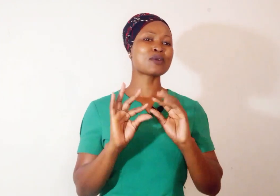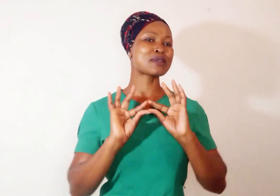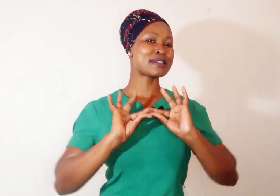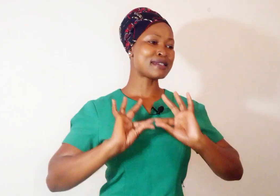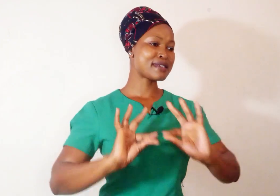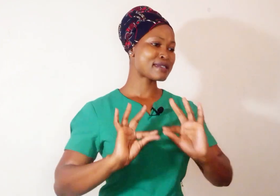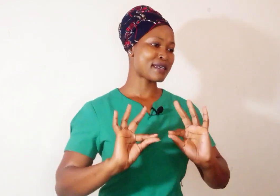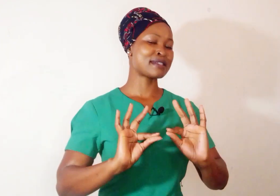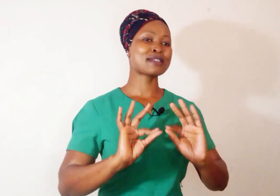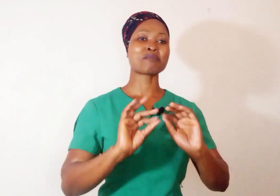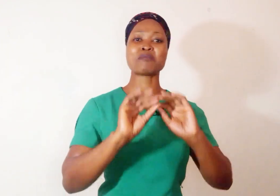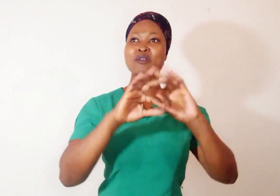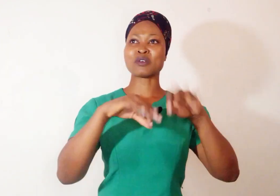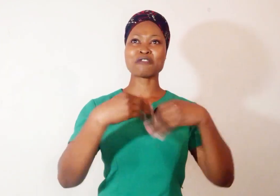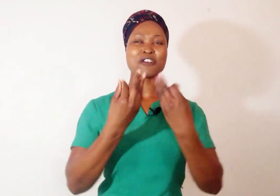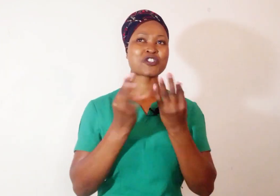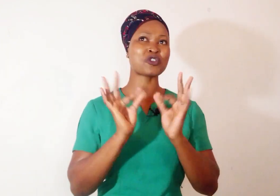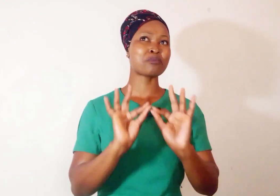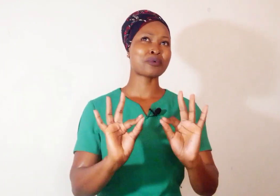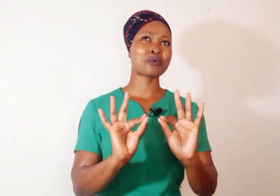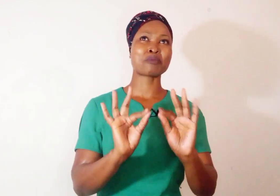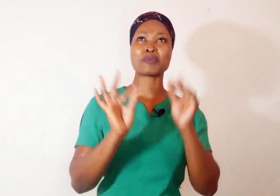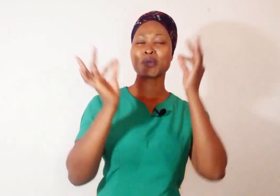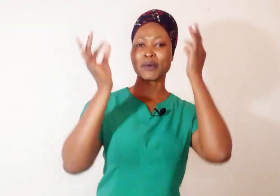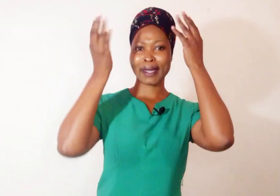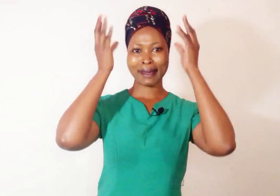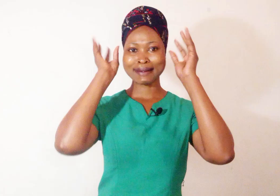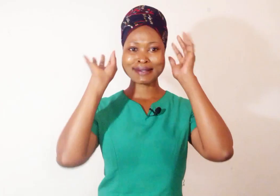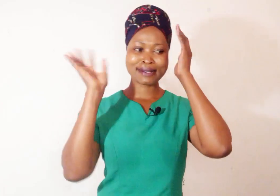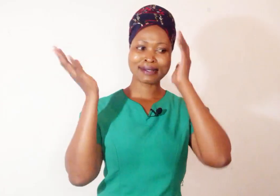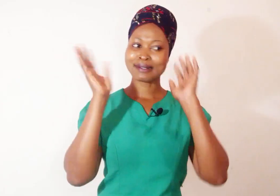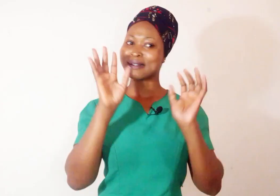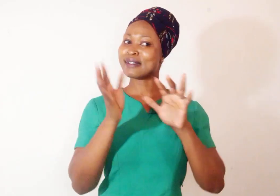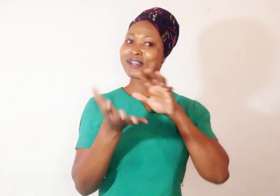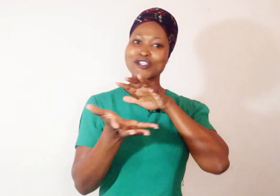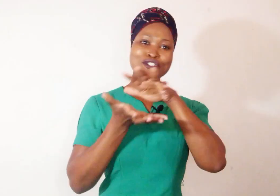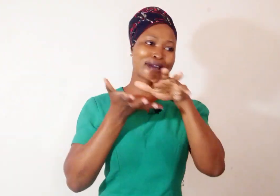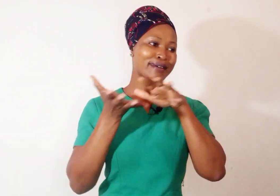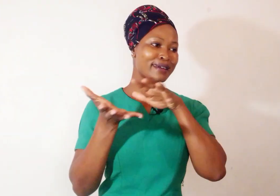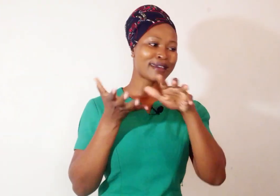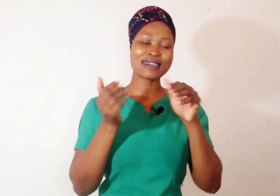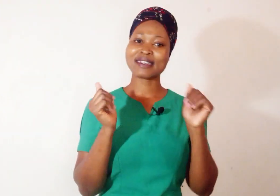not decent, maybe you're not fashionable, maybe your hair is shaggy,